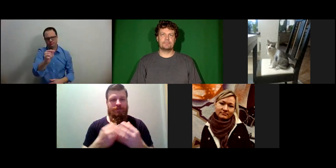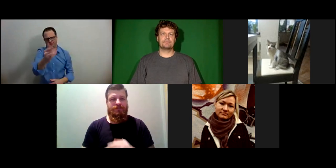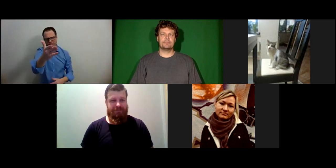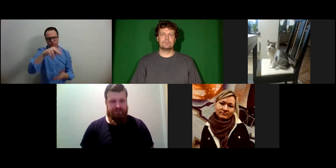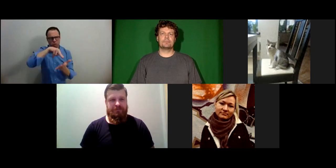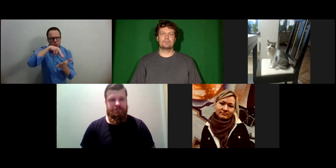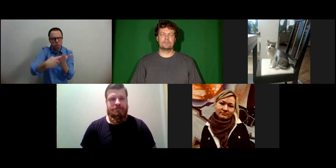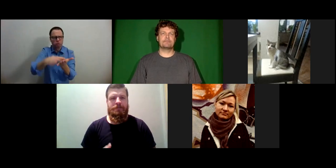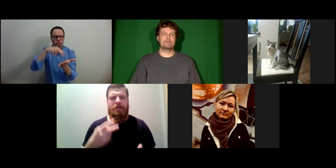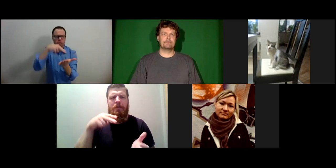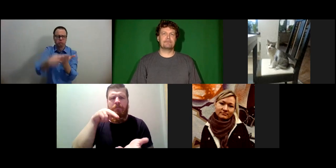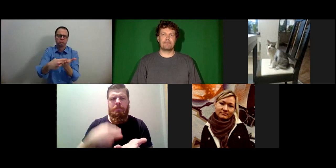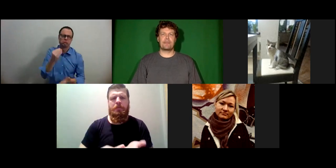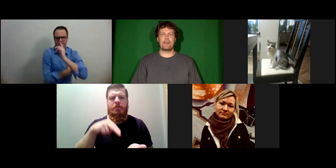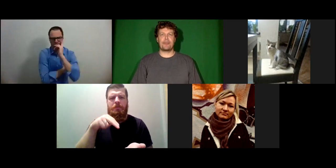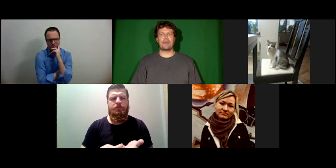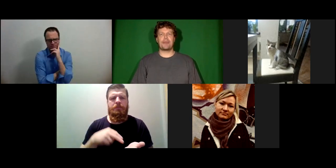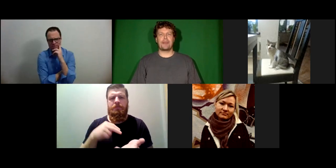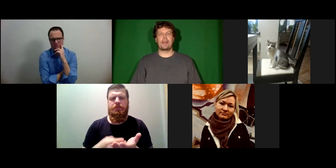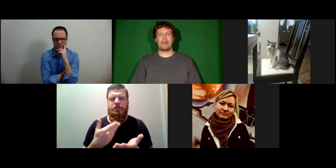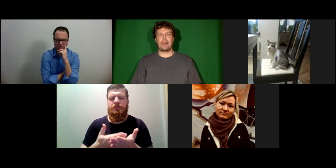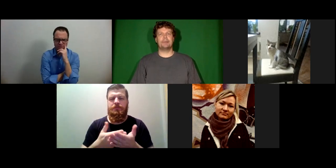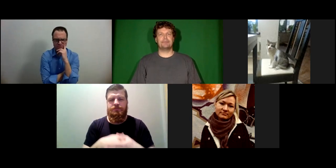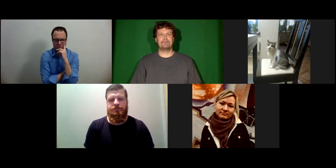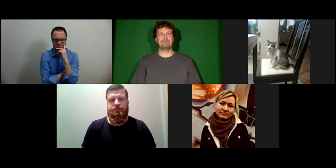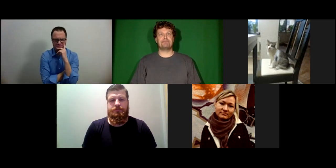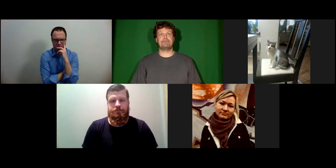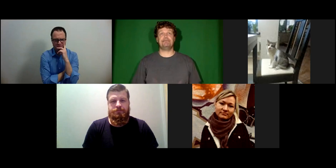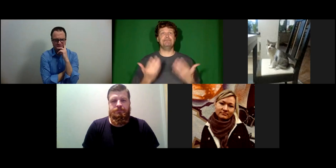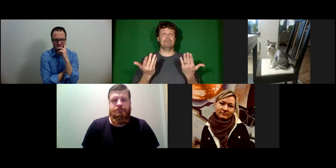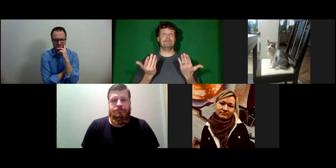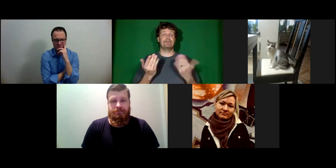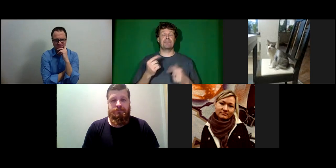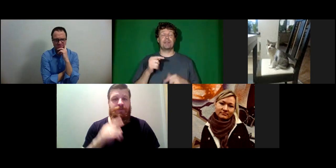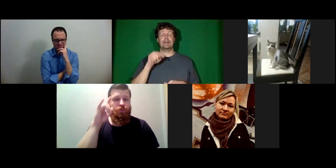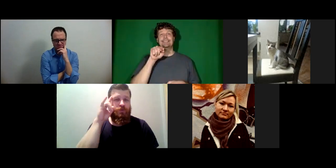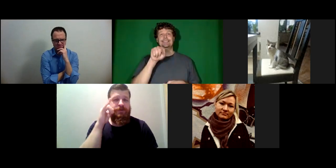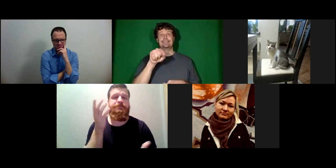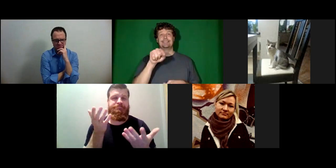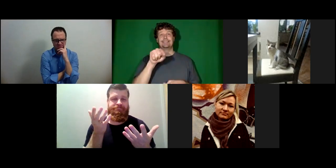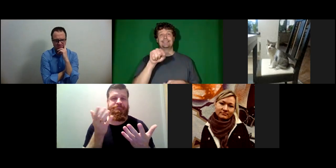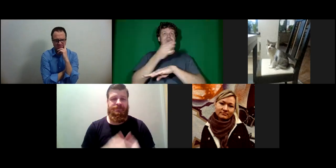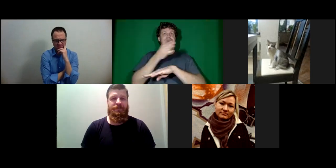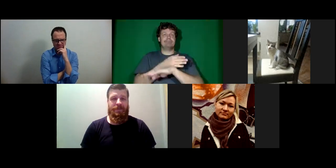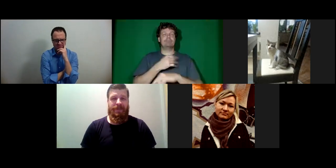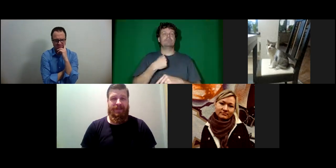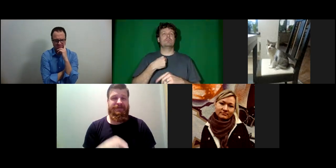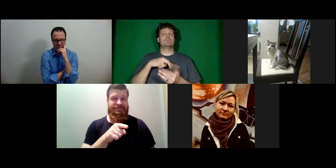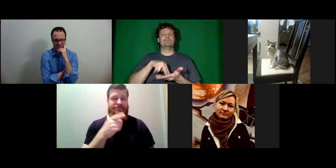There are so many times that you fell during a game, and how did you deal with that?